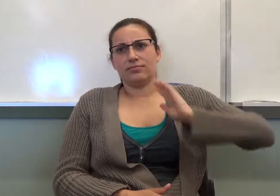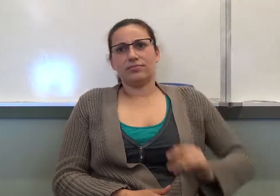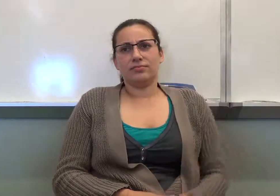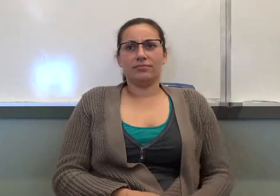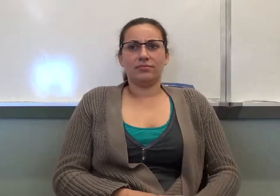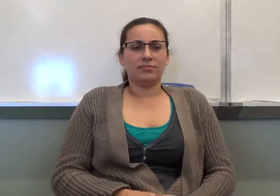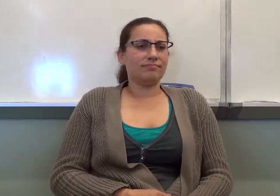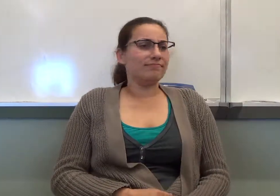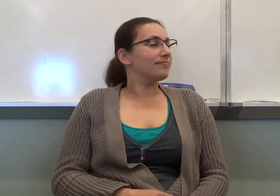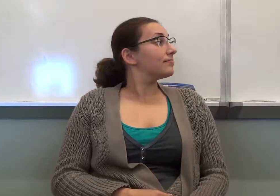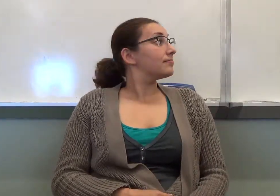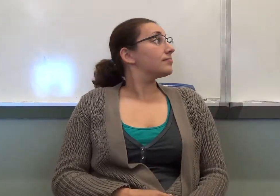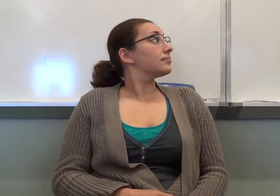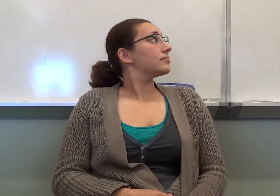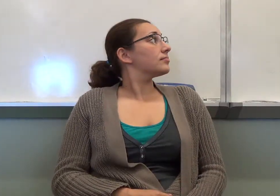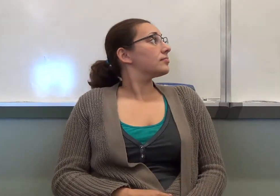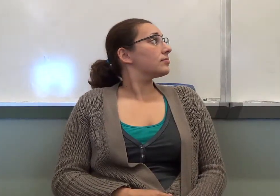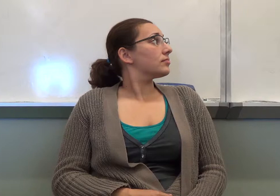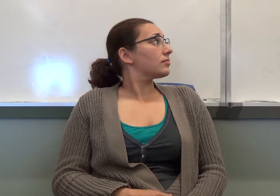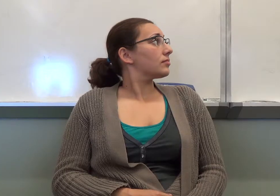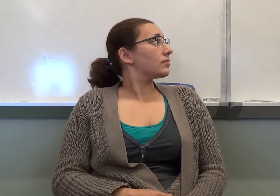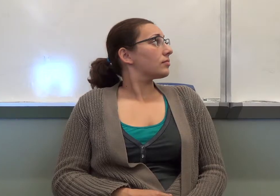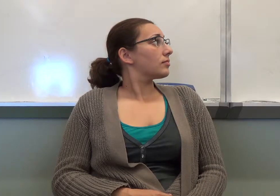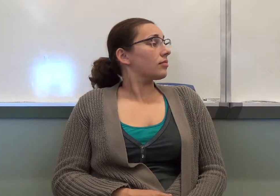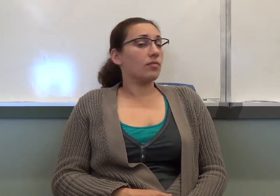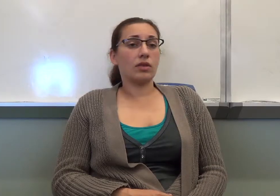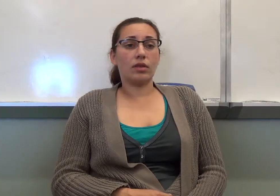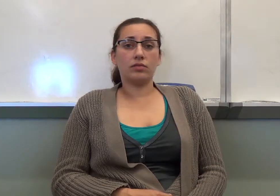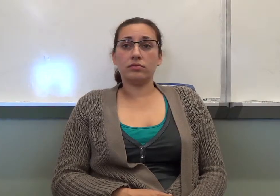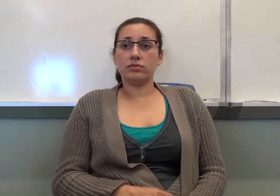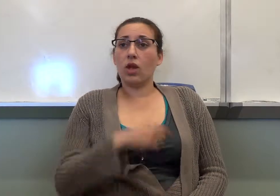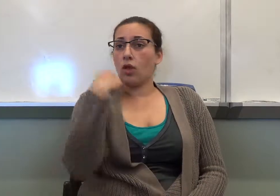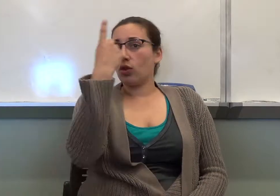What we're going to do is take something which initially looks sort of like a rectangle,